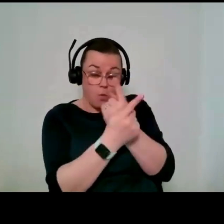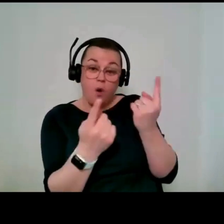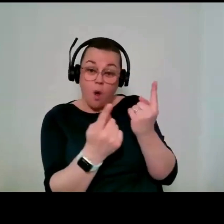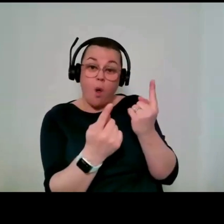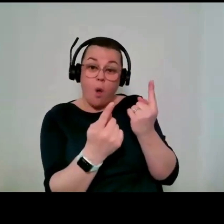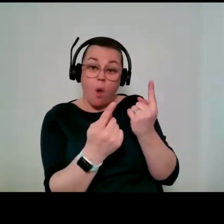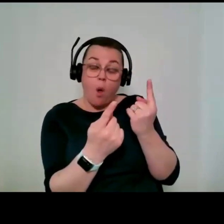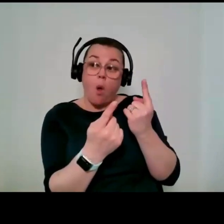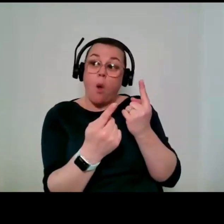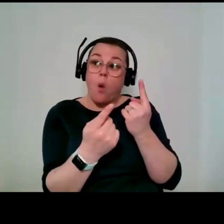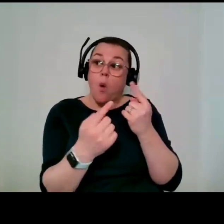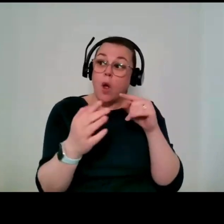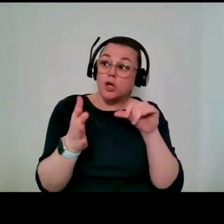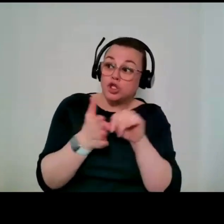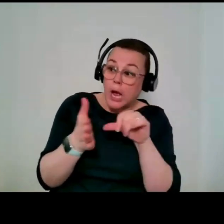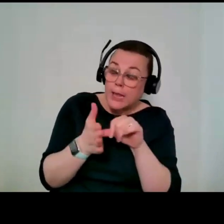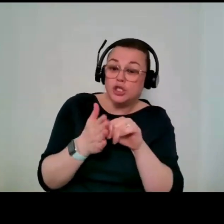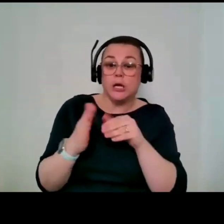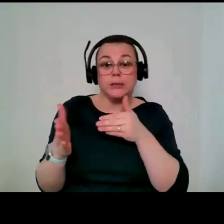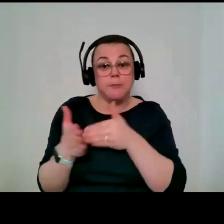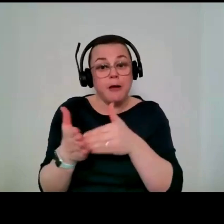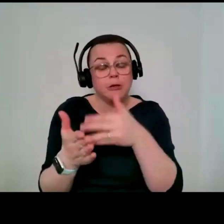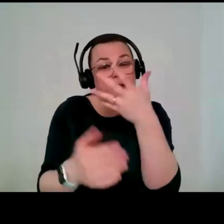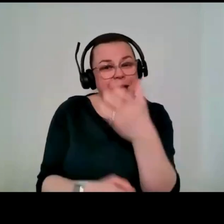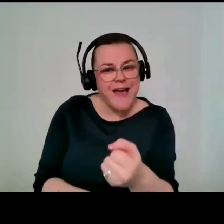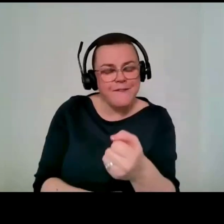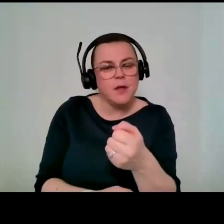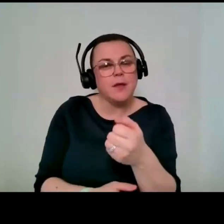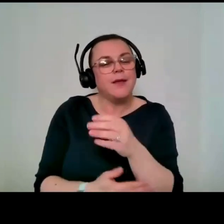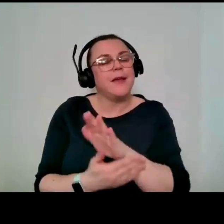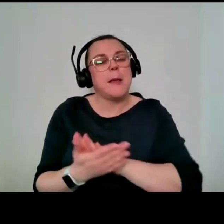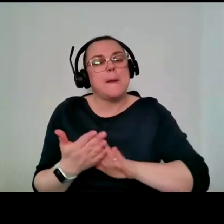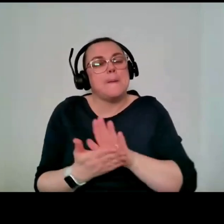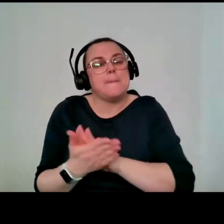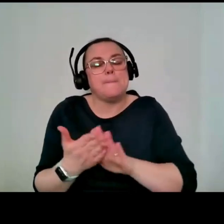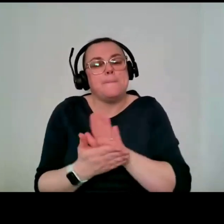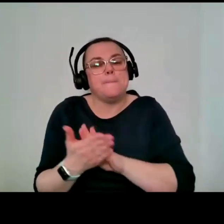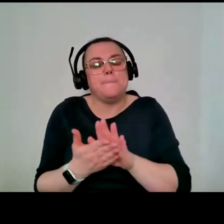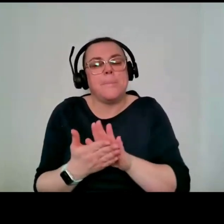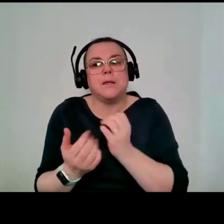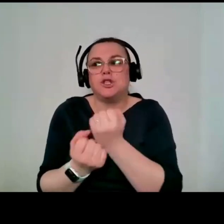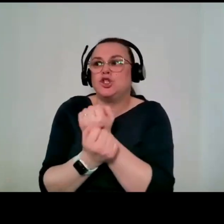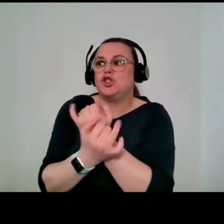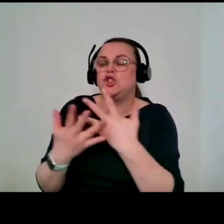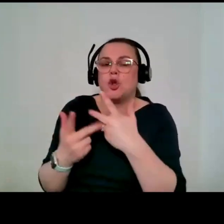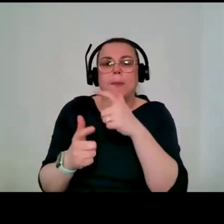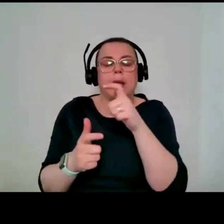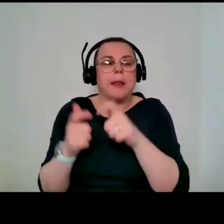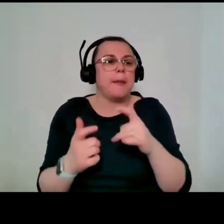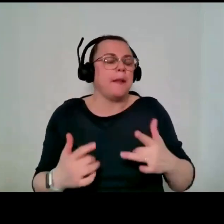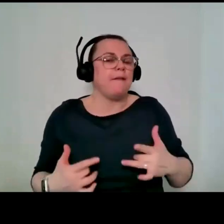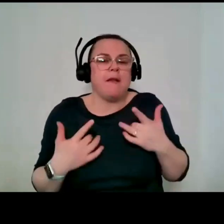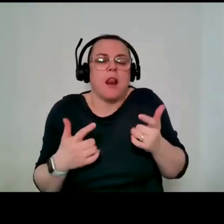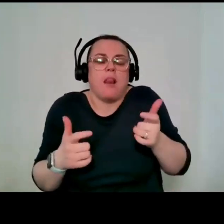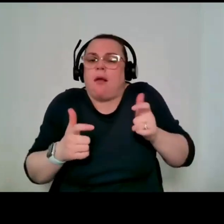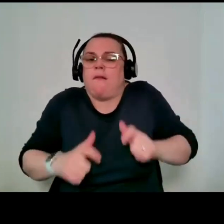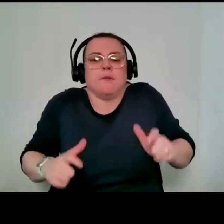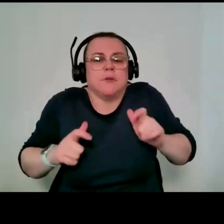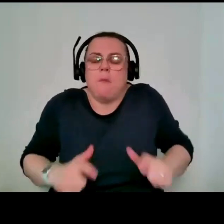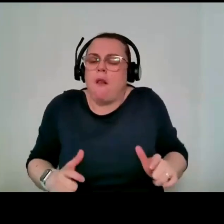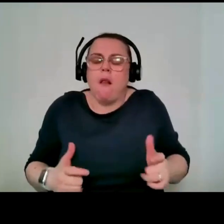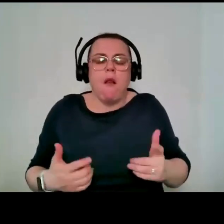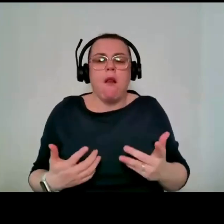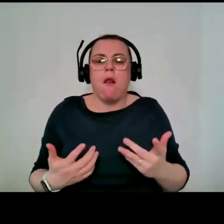the barriers that we face in the workplace, then it's not surprising that so many people feel uncomfortable